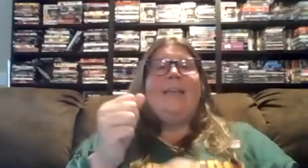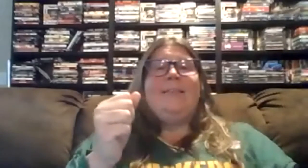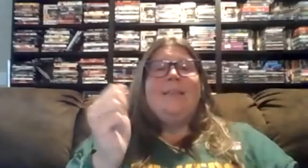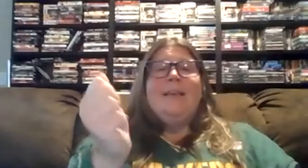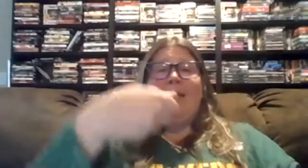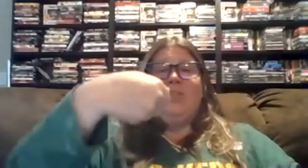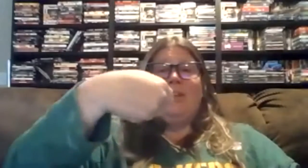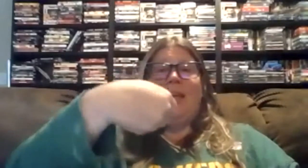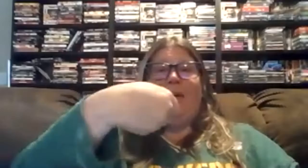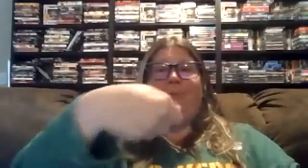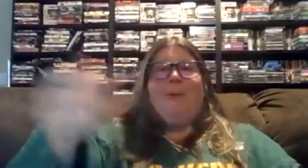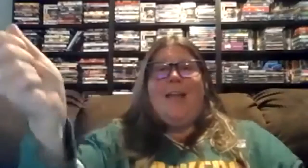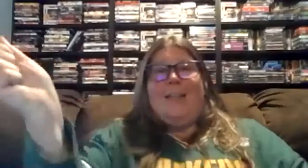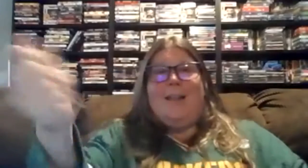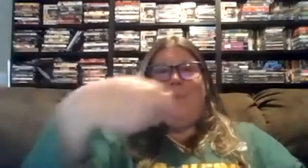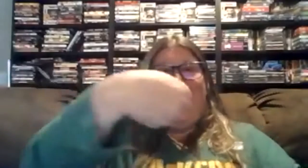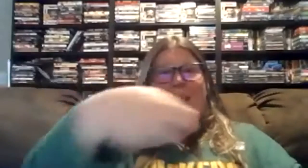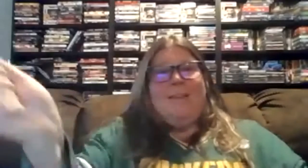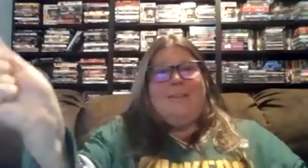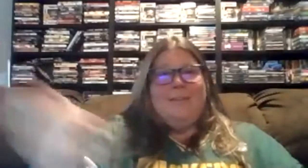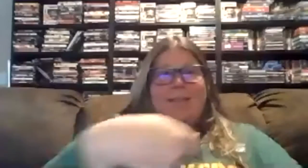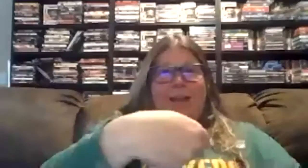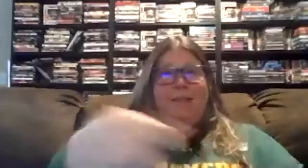Tennis is just like a front hand and a backhand. Tennis.